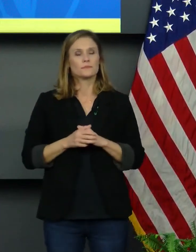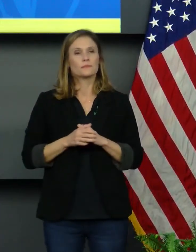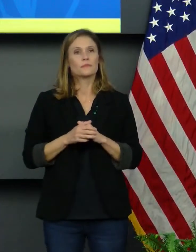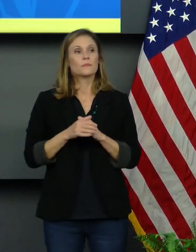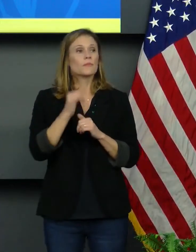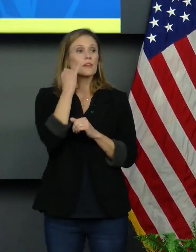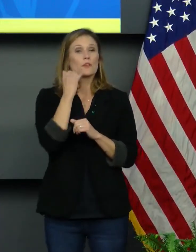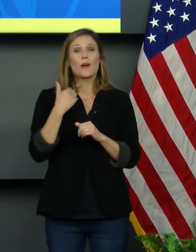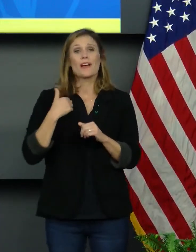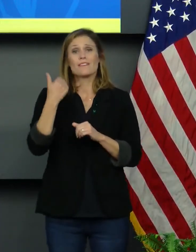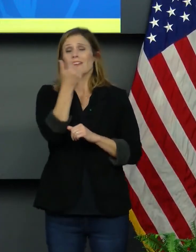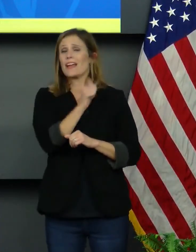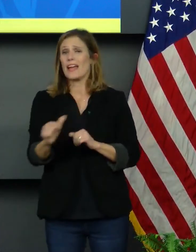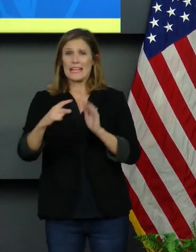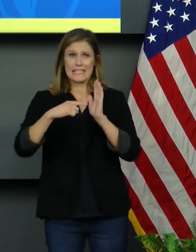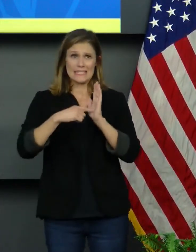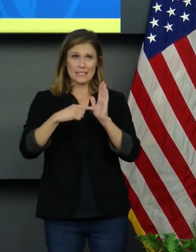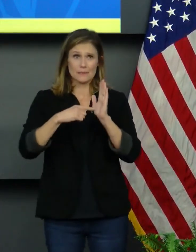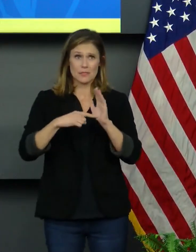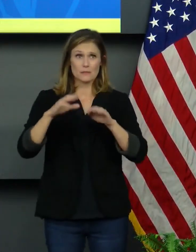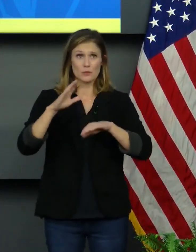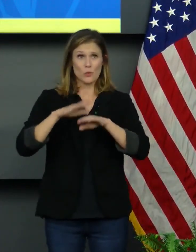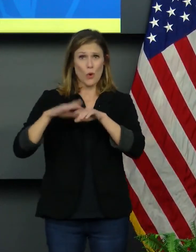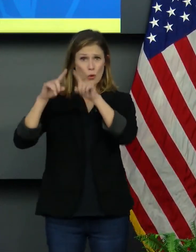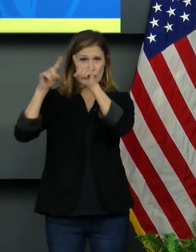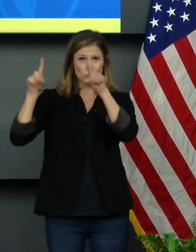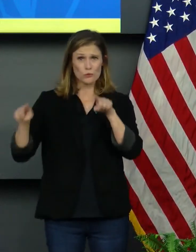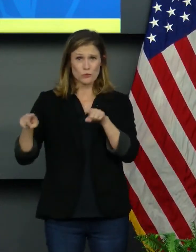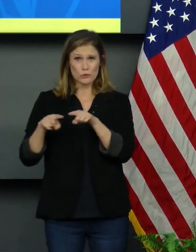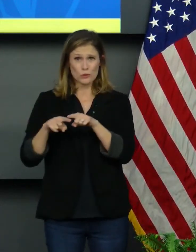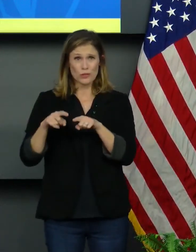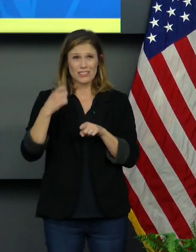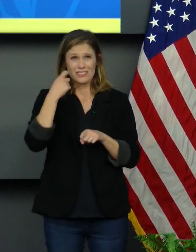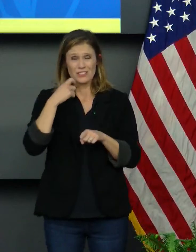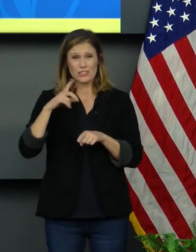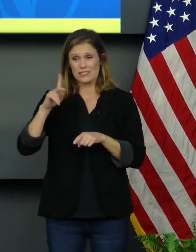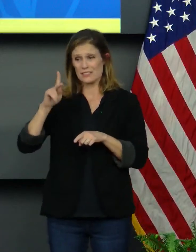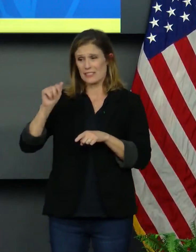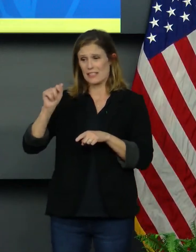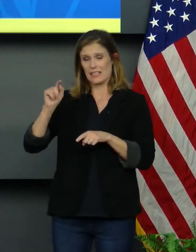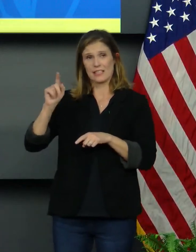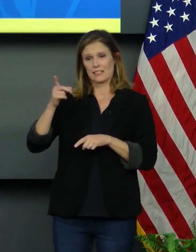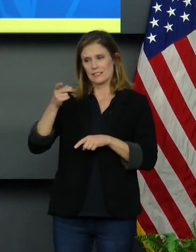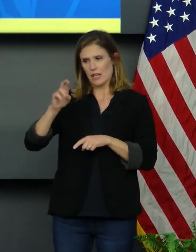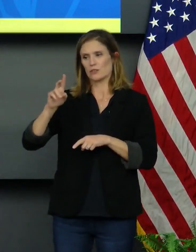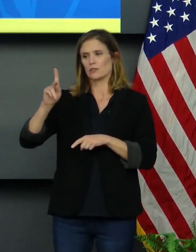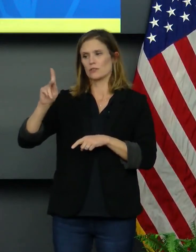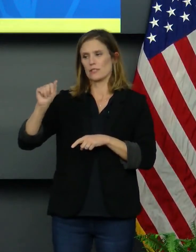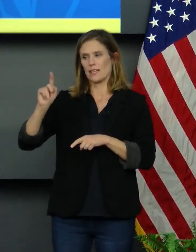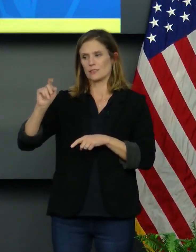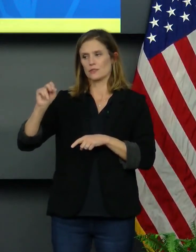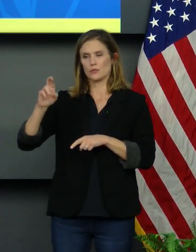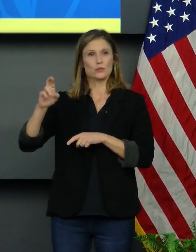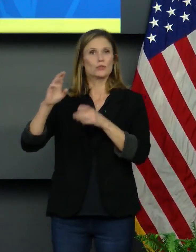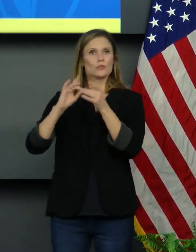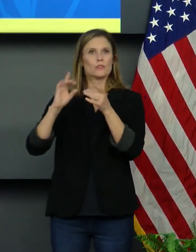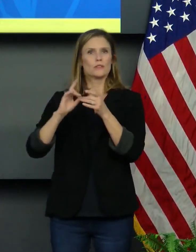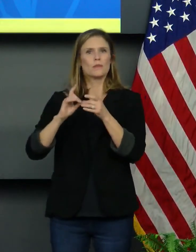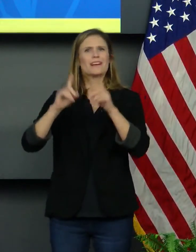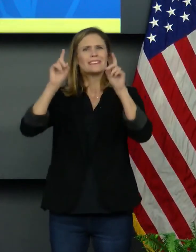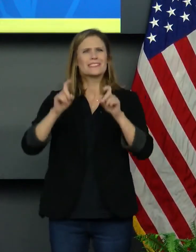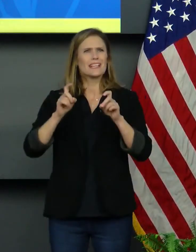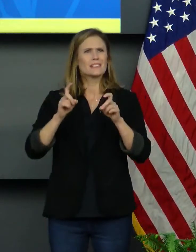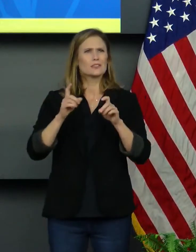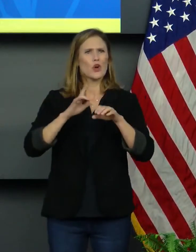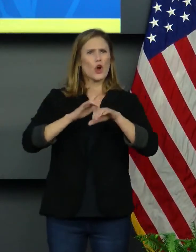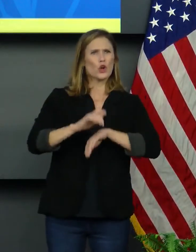Certainly, if you have any of the symptoms that are on the screen and that Dr. Cantor talked about, get tested earlier rather than later, just